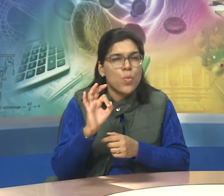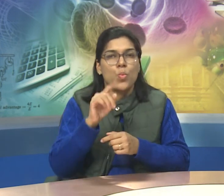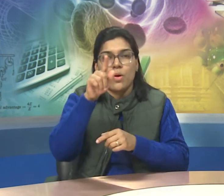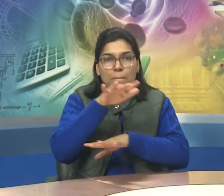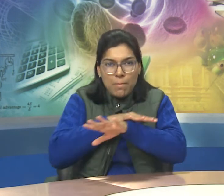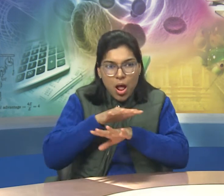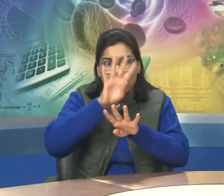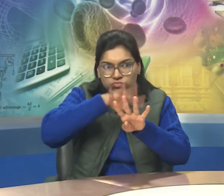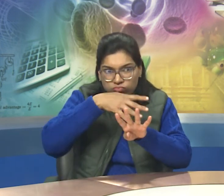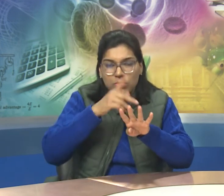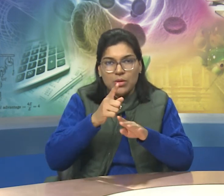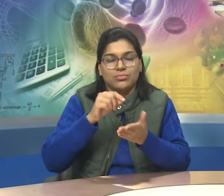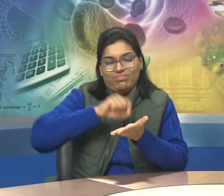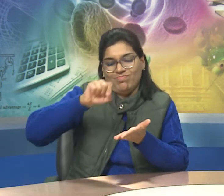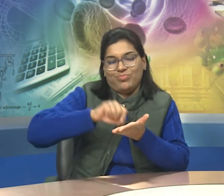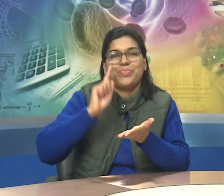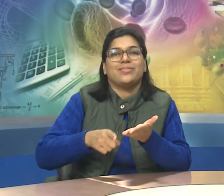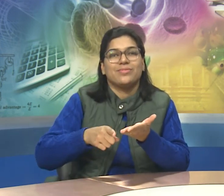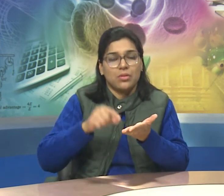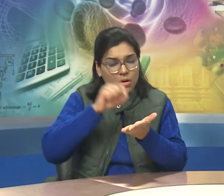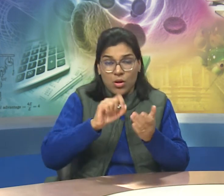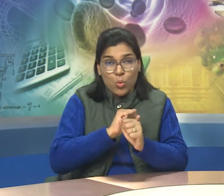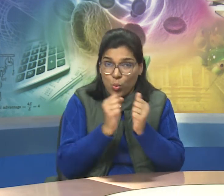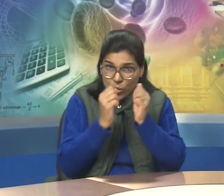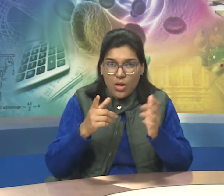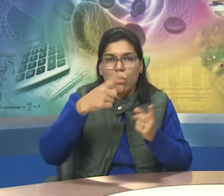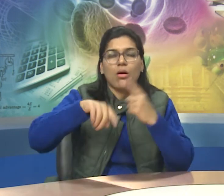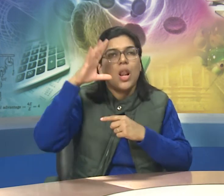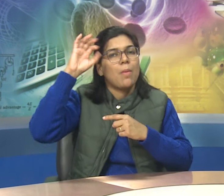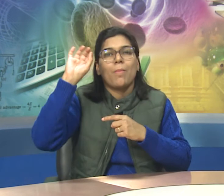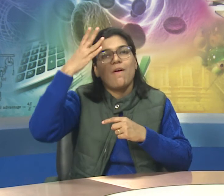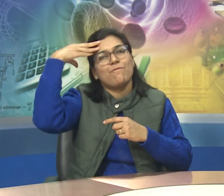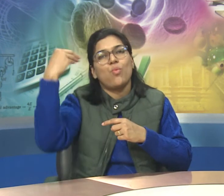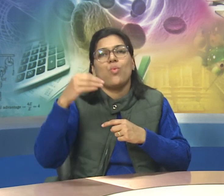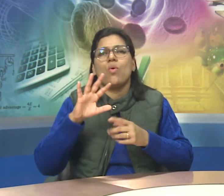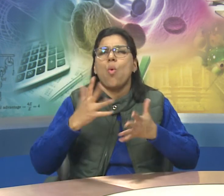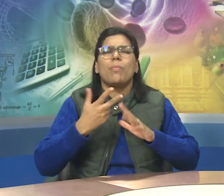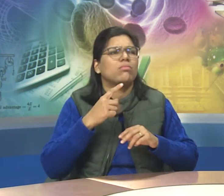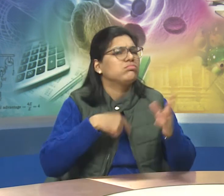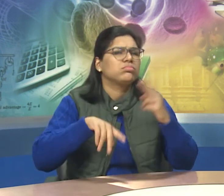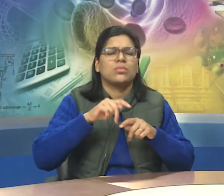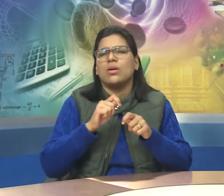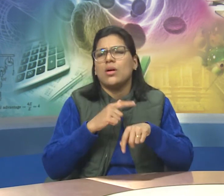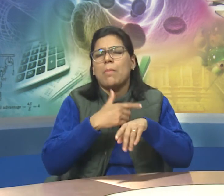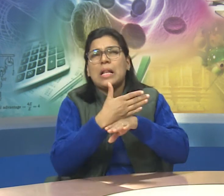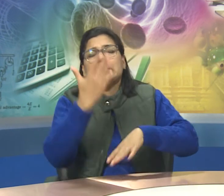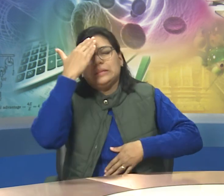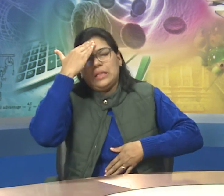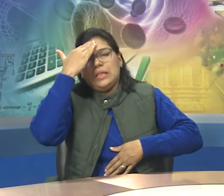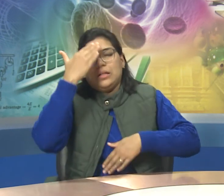you have listed out your priorities, write them down. This is